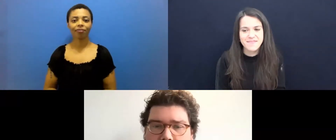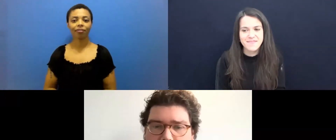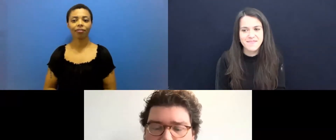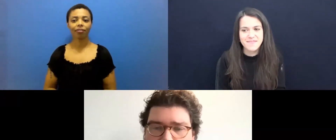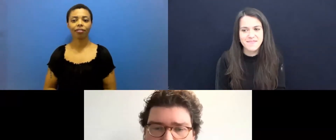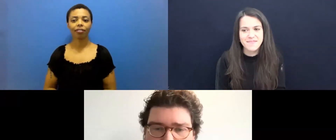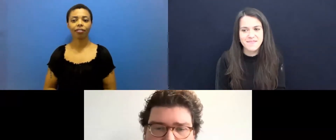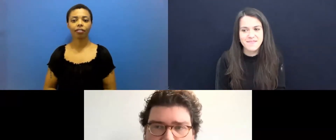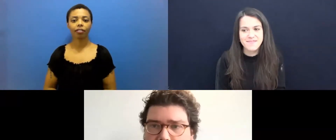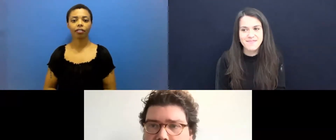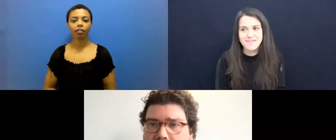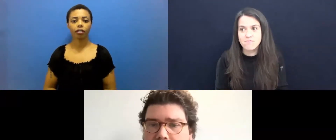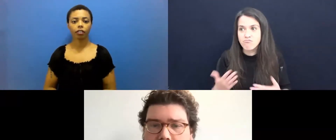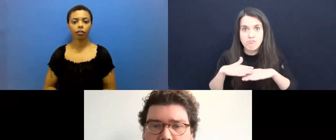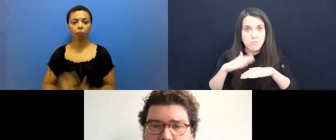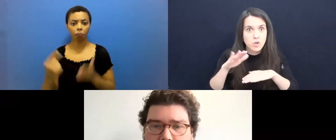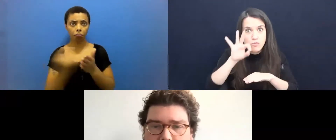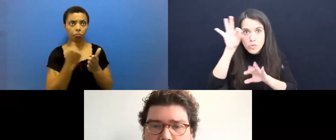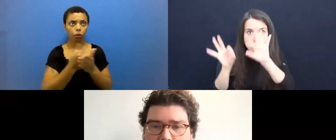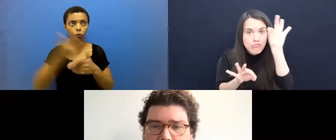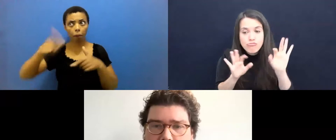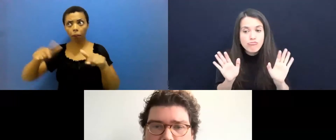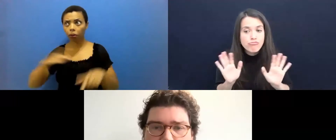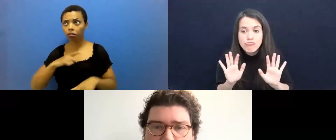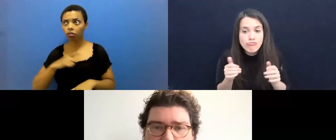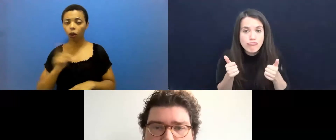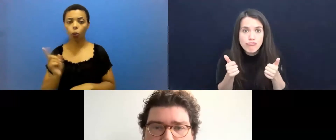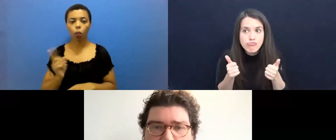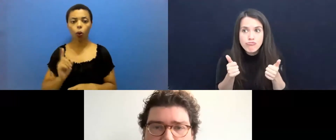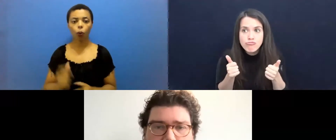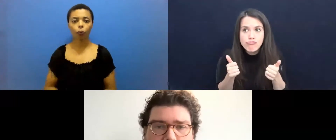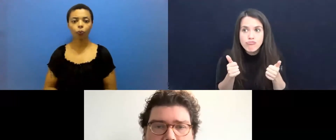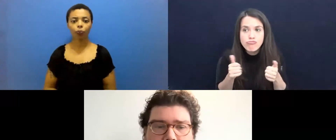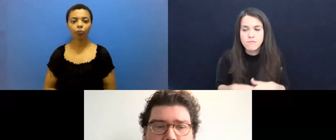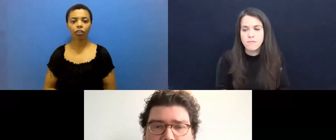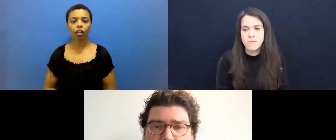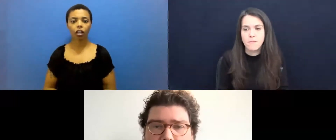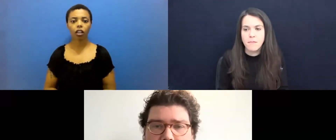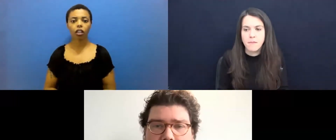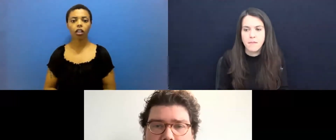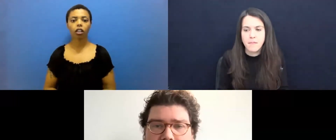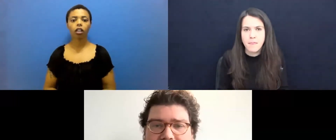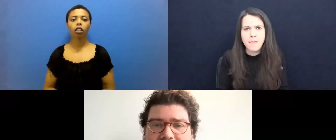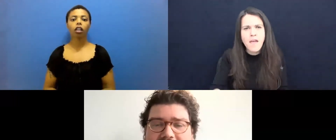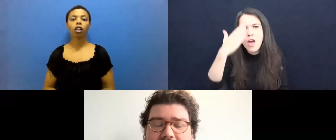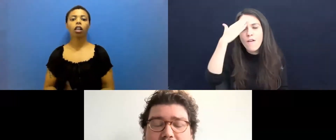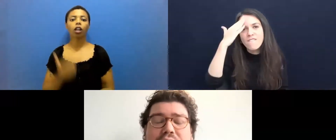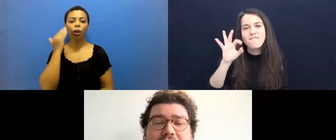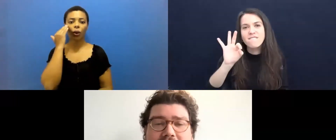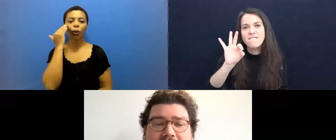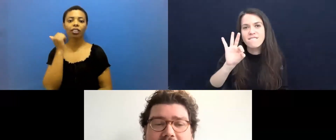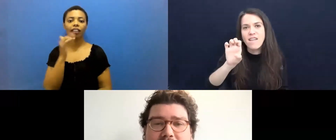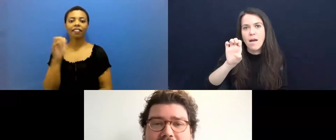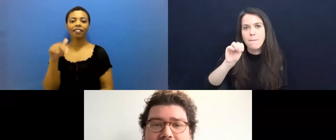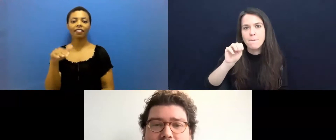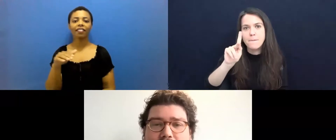Do we have any other questions? Let me see. I know that Femka was saying that the Keep Your